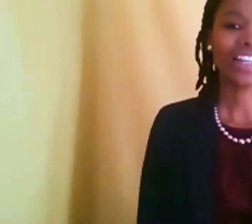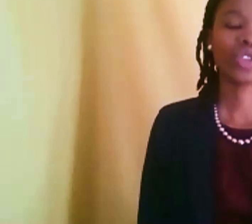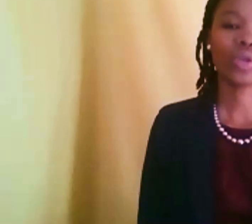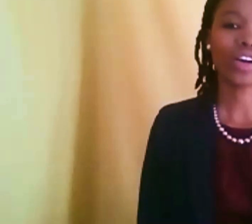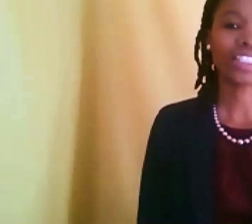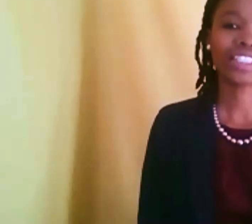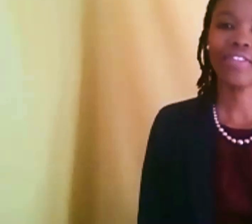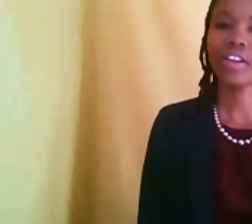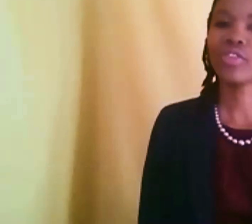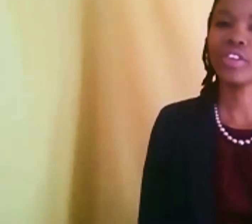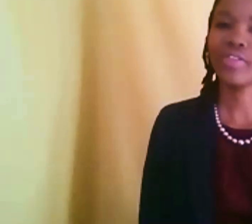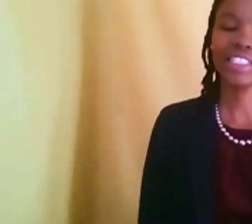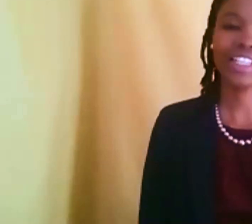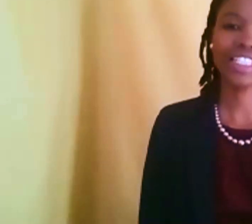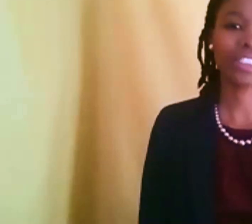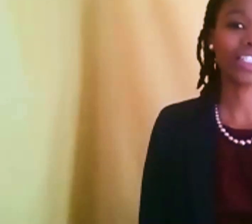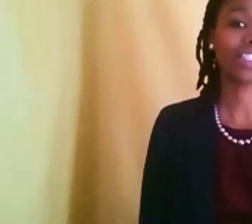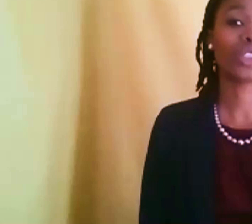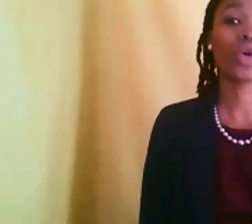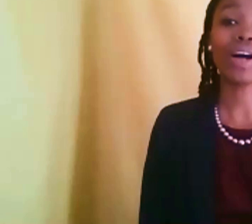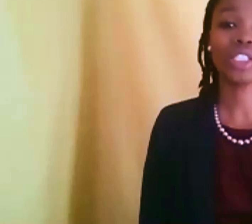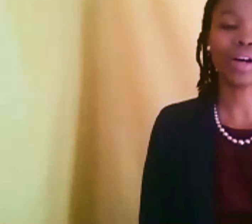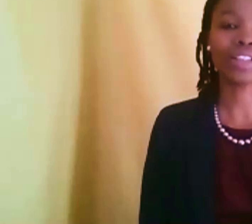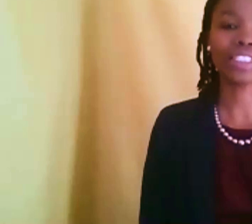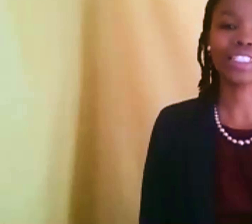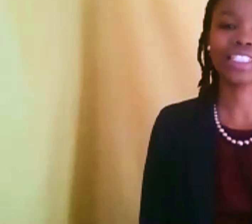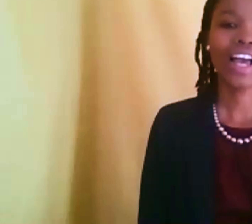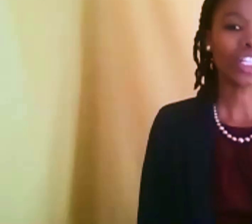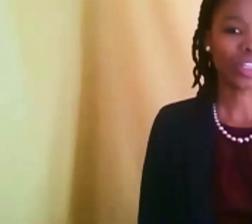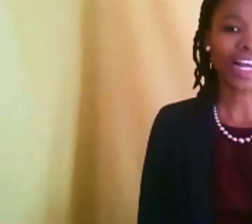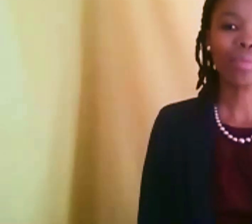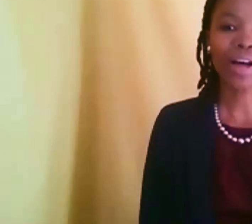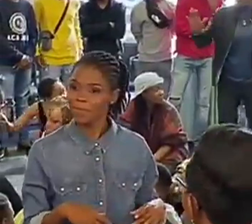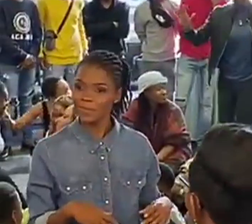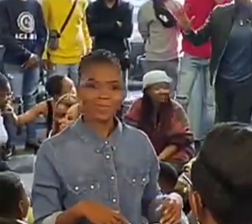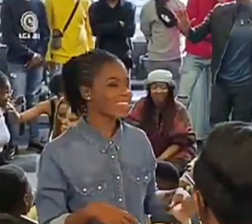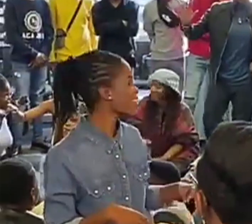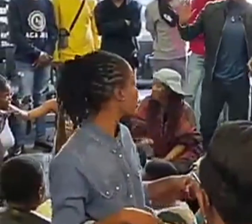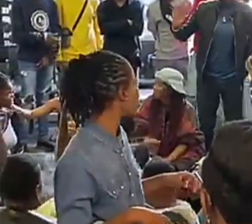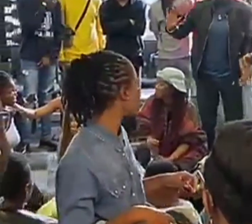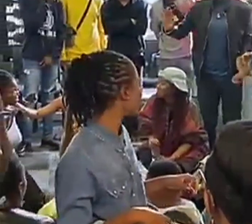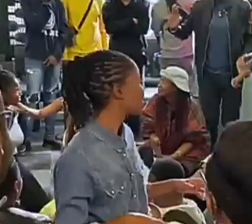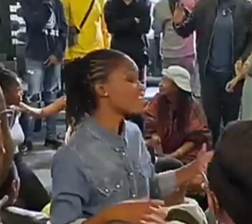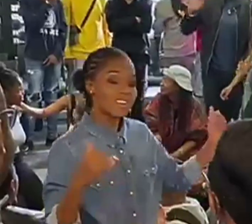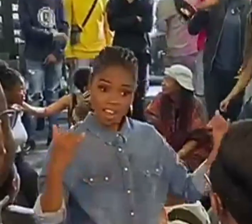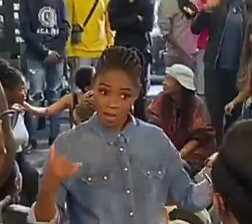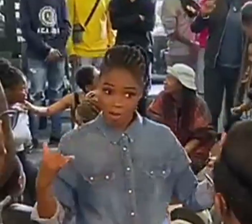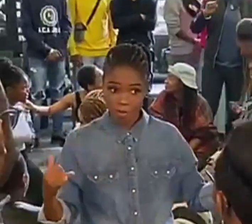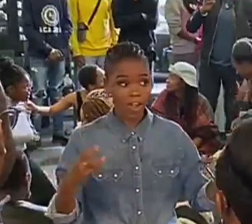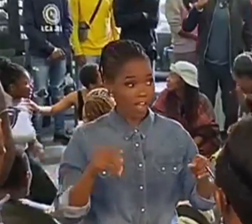to be honest, I found it very fascinating because I didn't know much about it. I took it up, I worked hard, and only to find that I'm actually quite good